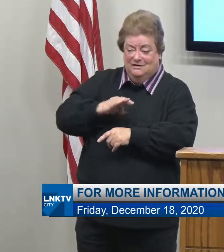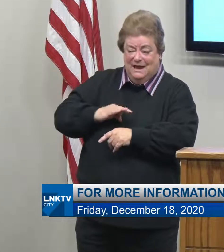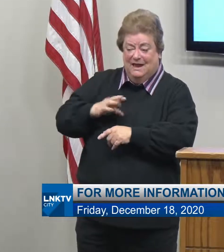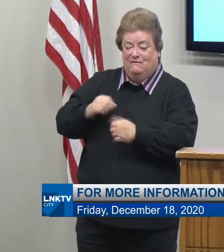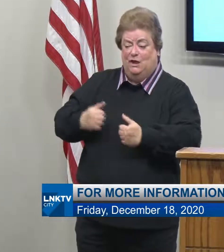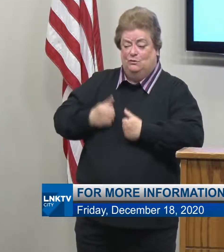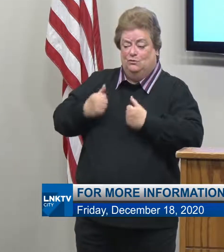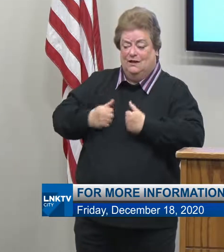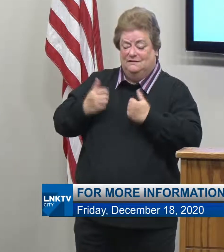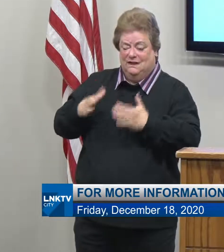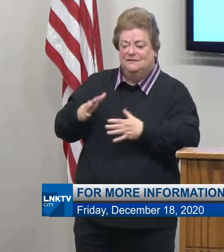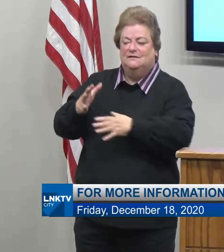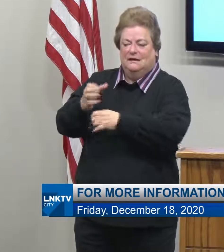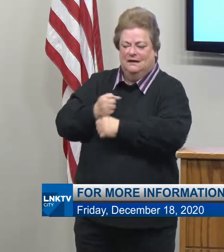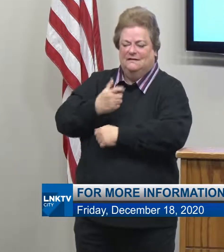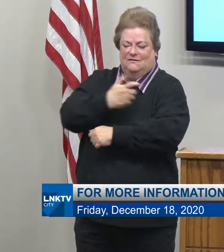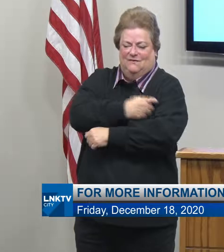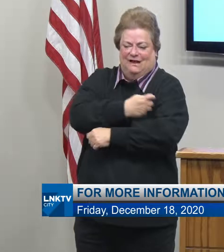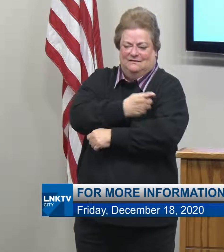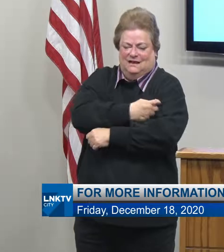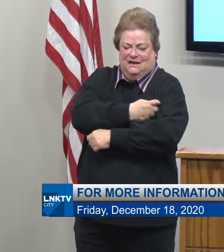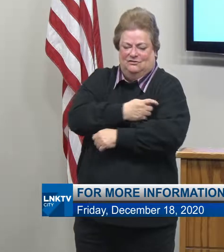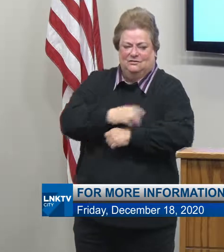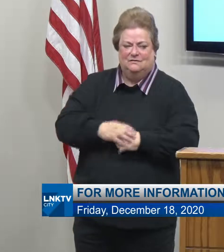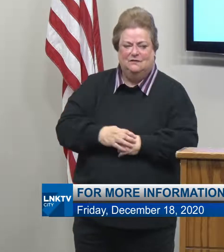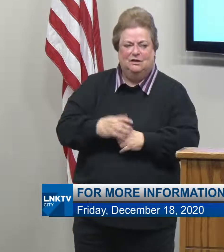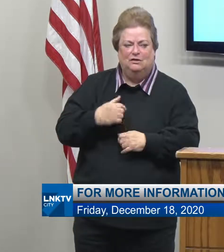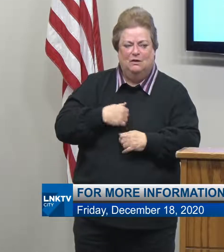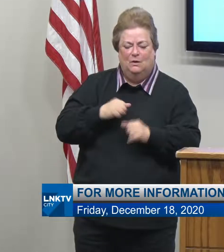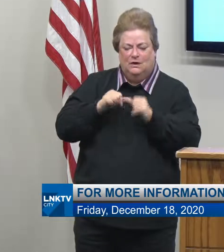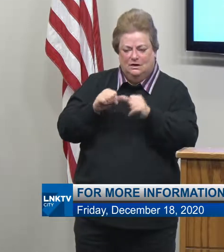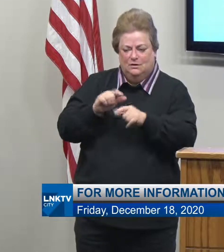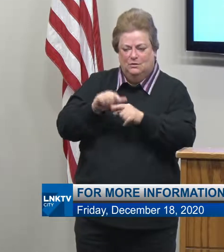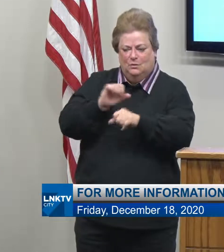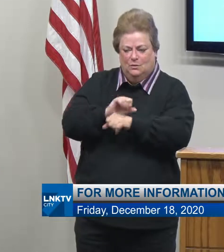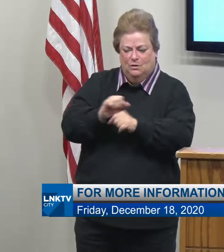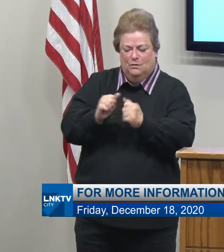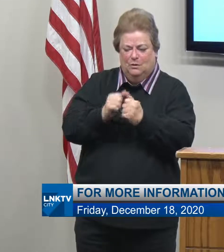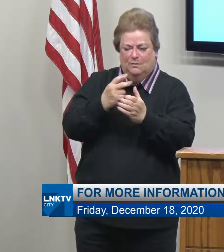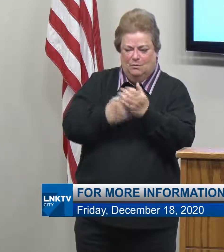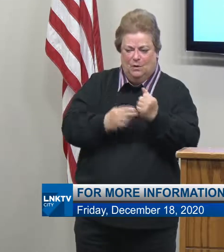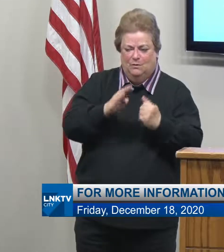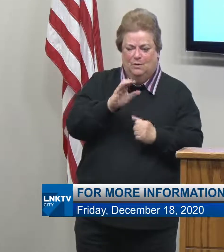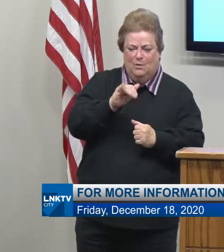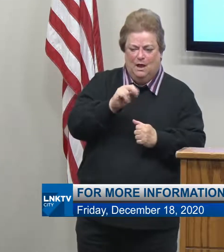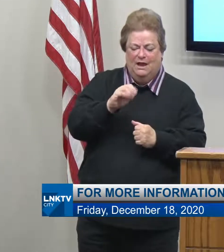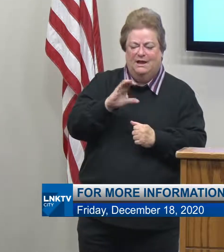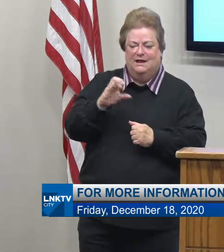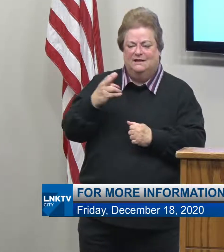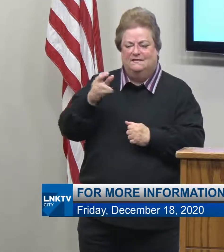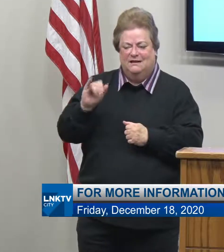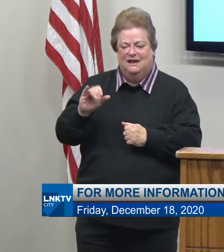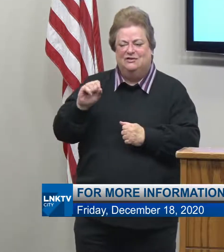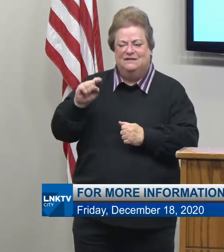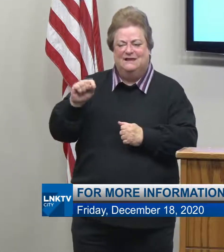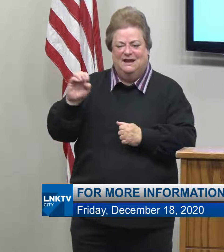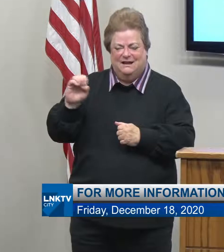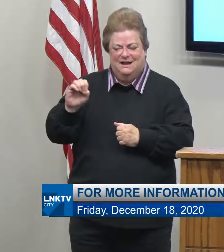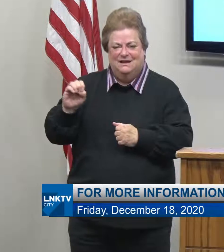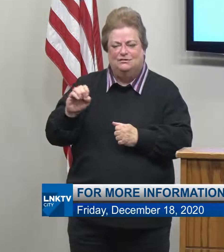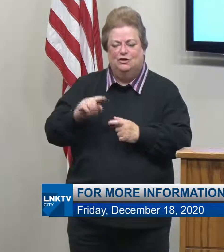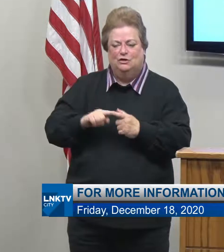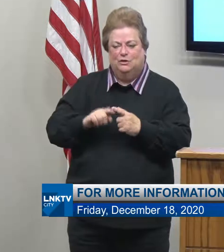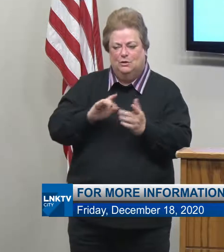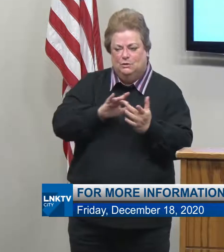are vaccinated. So we continue to work with both Bryan and CHI St. Elizabeth too, in